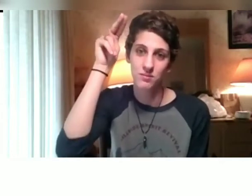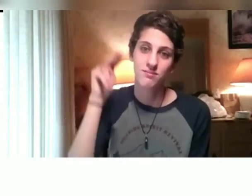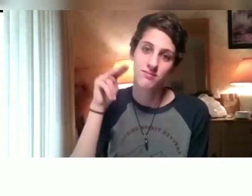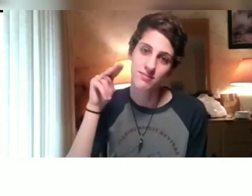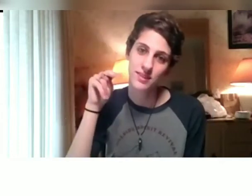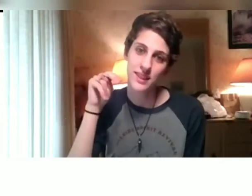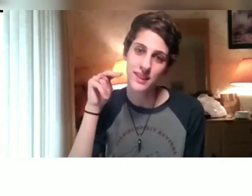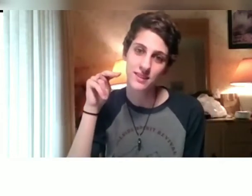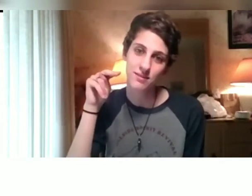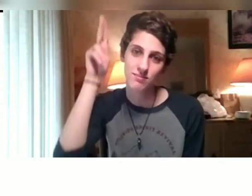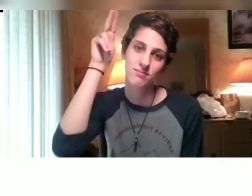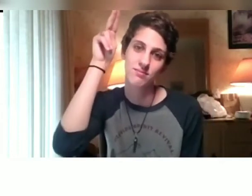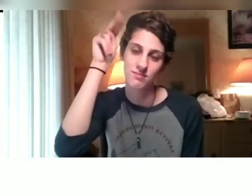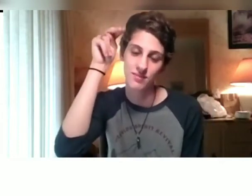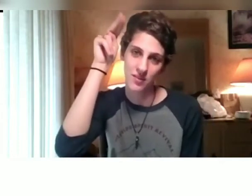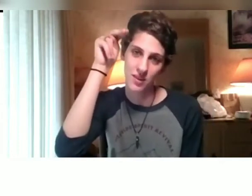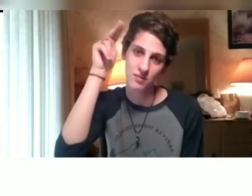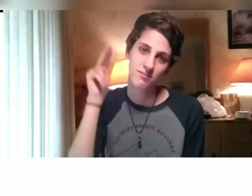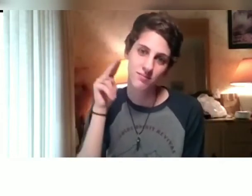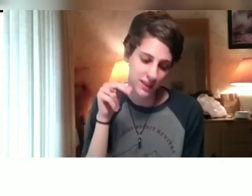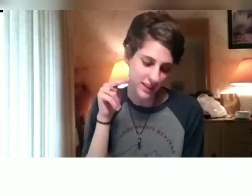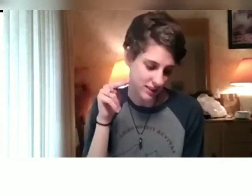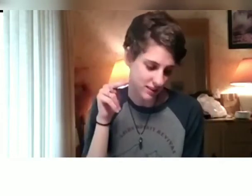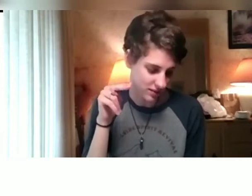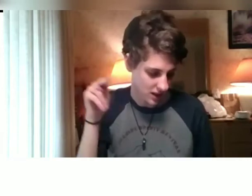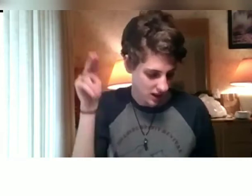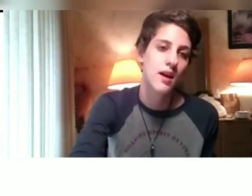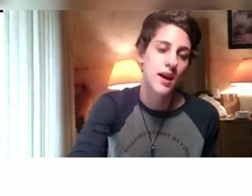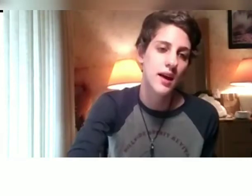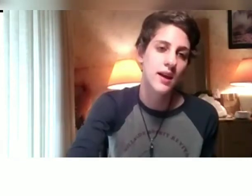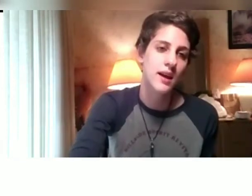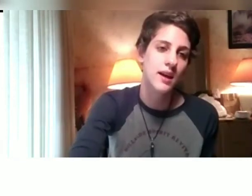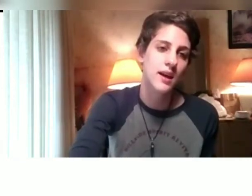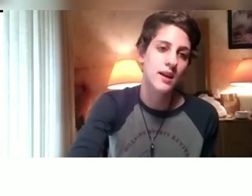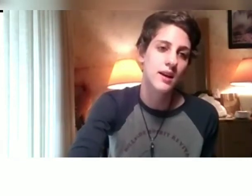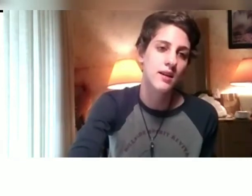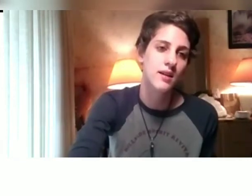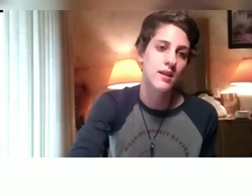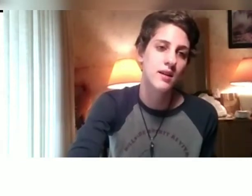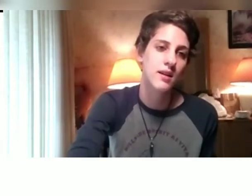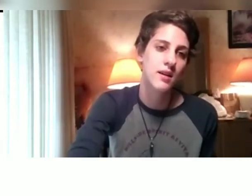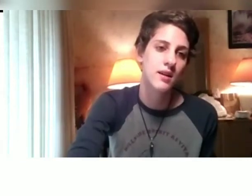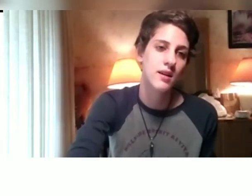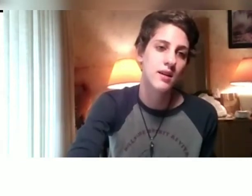Nephew, niece. Nephew, niece. Then